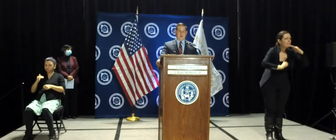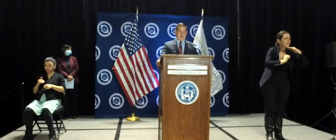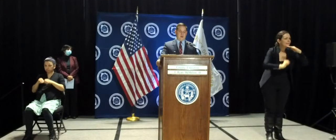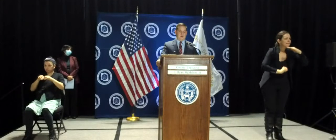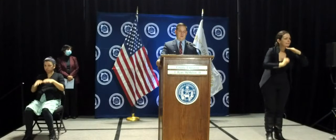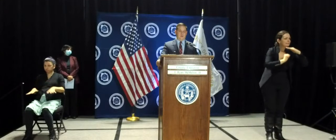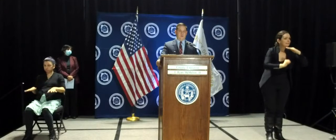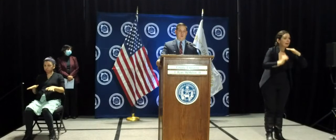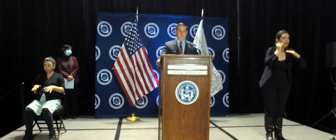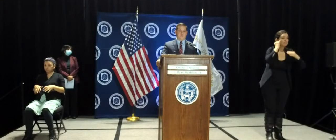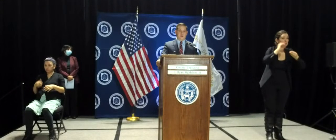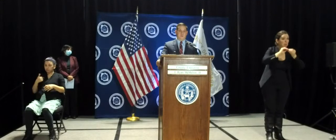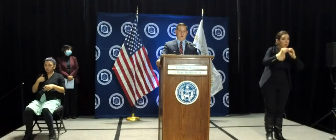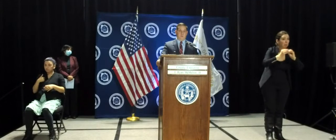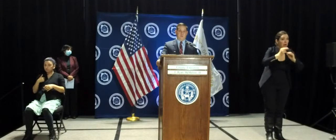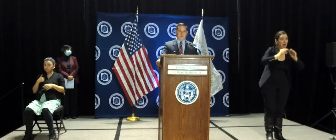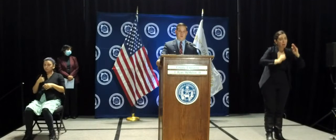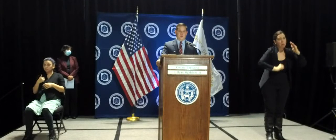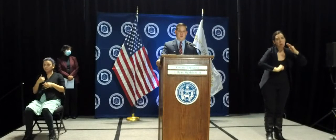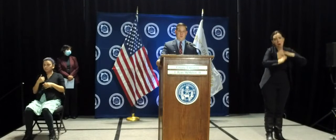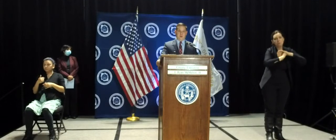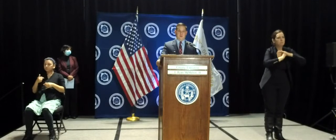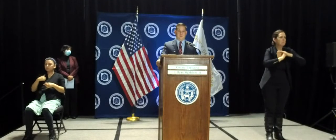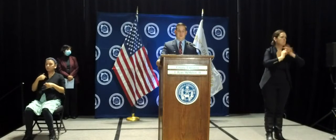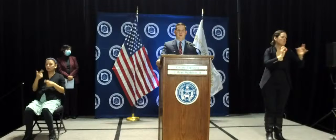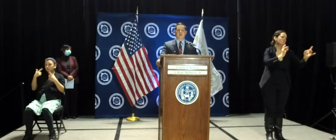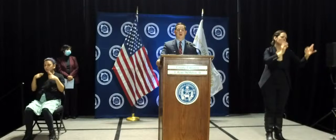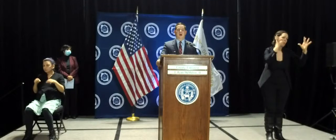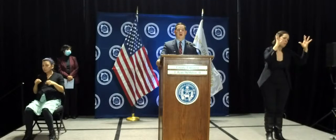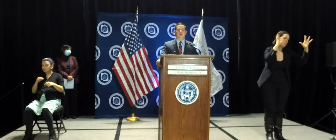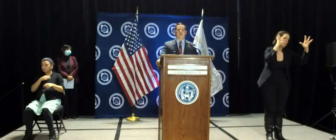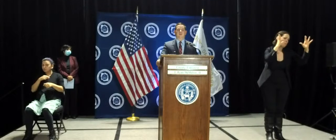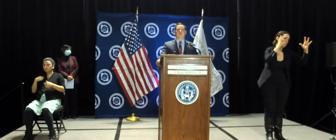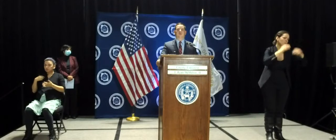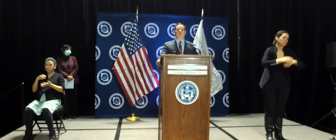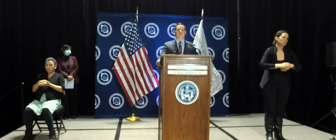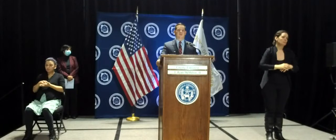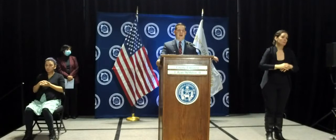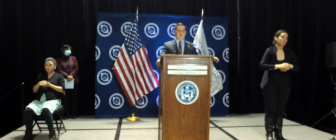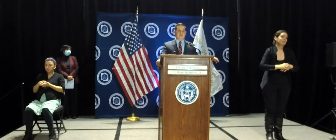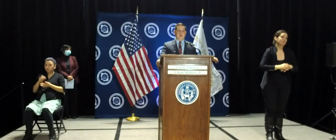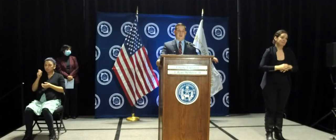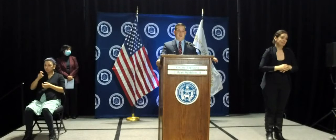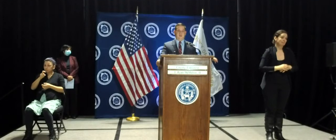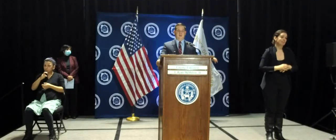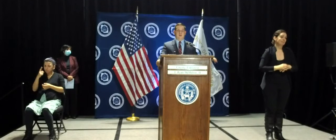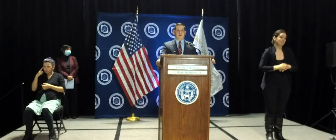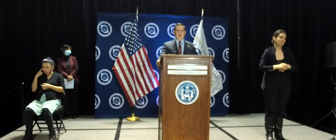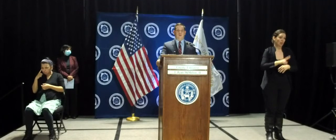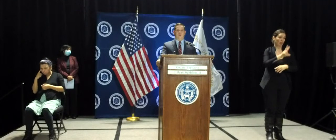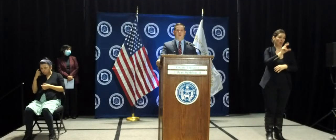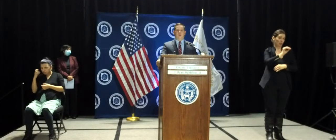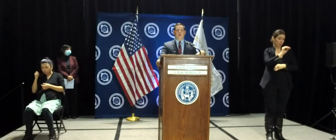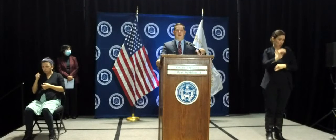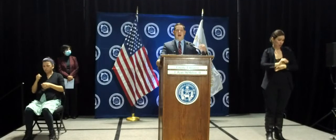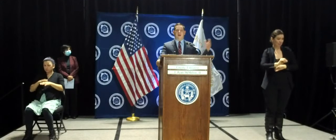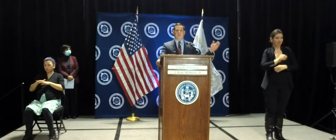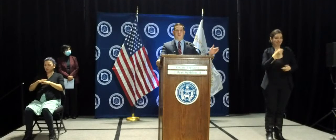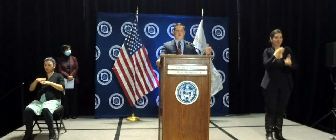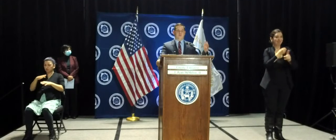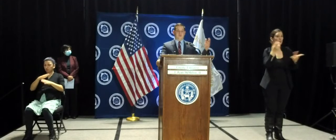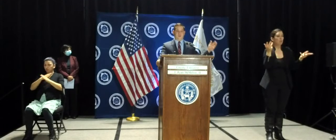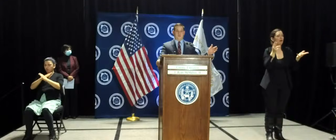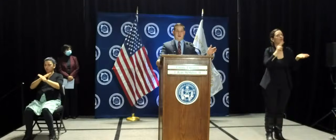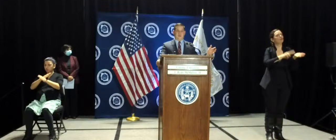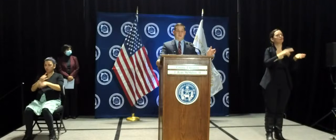Look at 30% of them coming from nursing home cases. If these folks get vaccinated, and we know a high